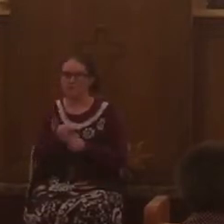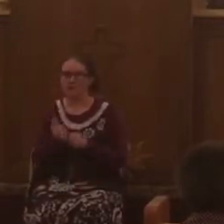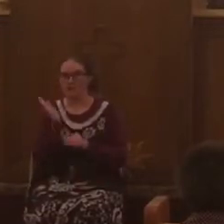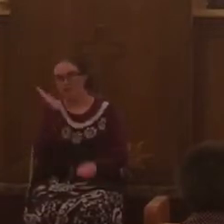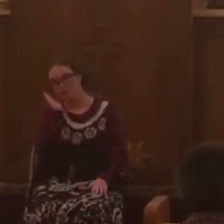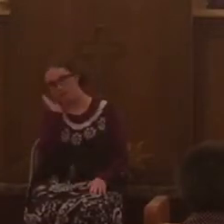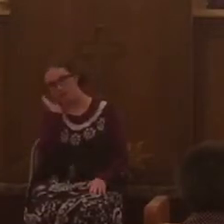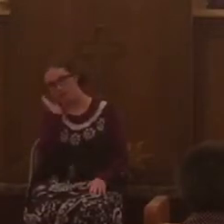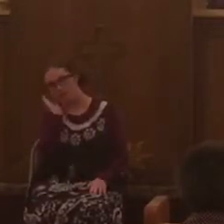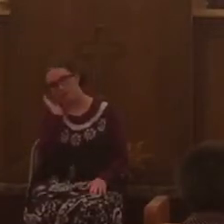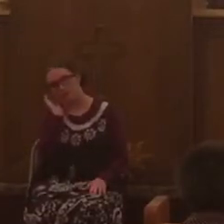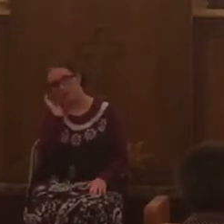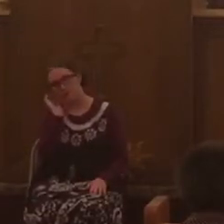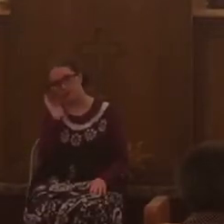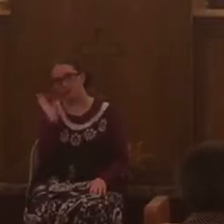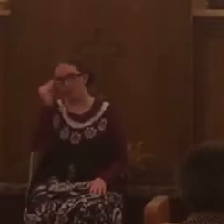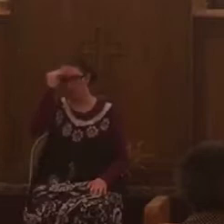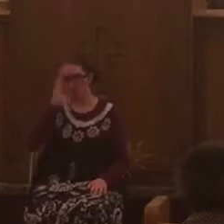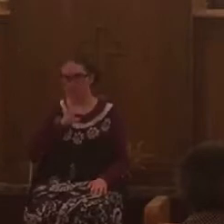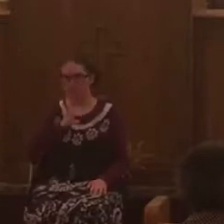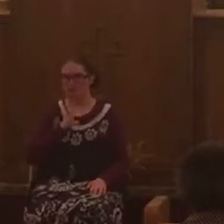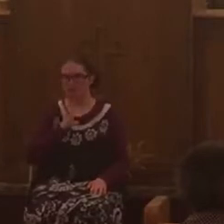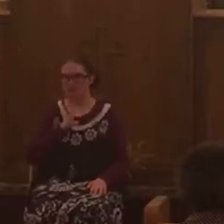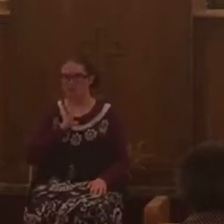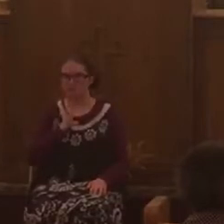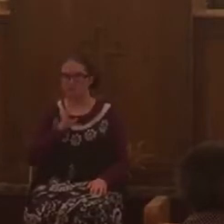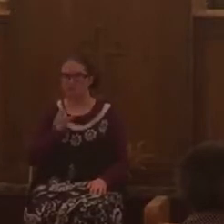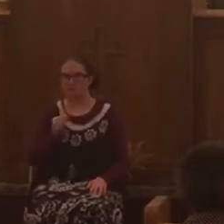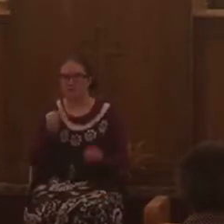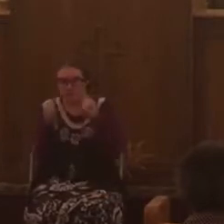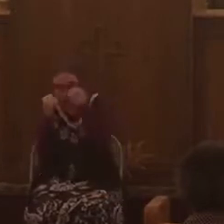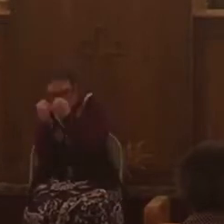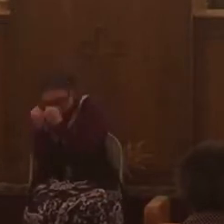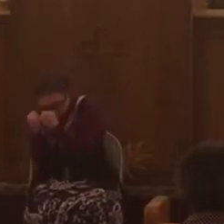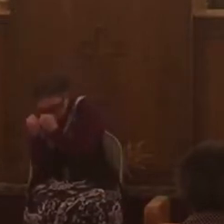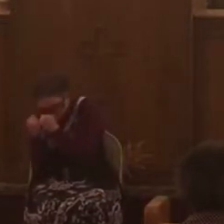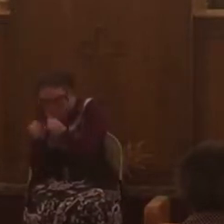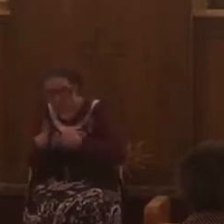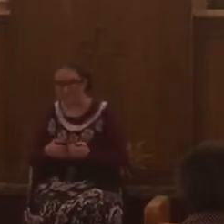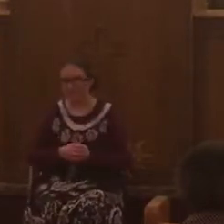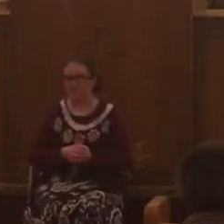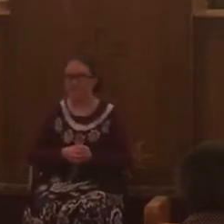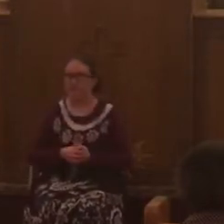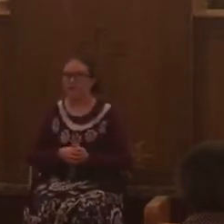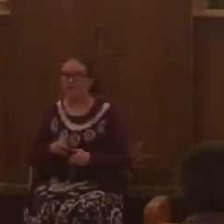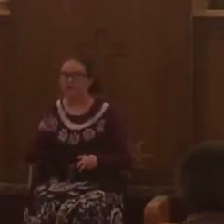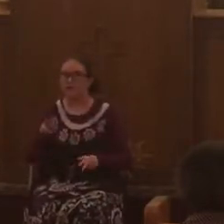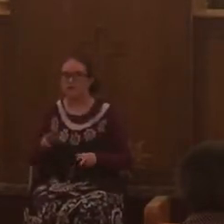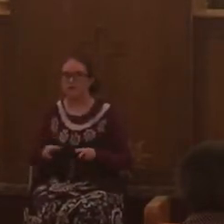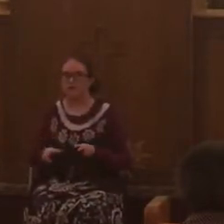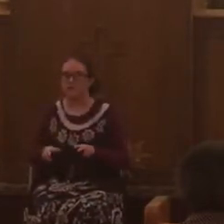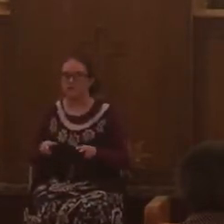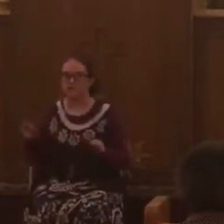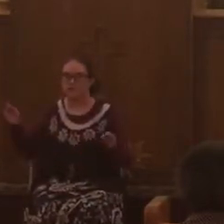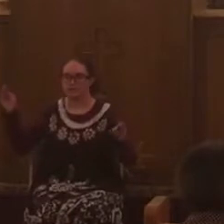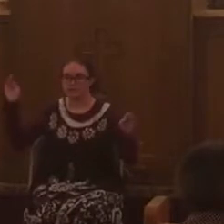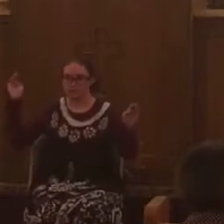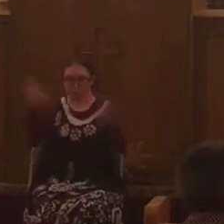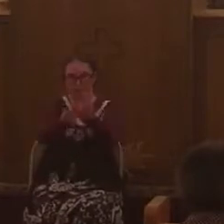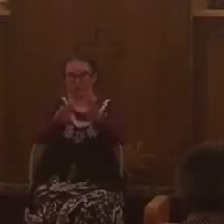for him?" And he said he walked in, and the room was completely dark. When he walked in, he kind of got